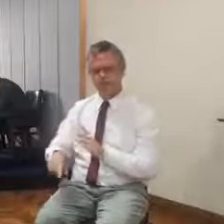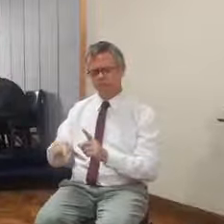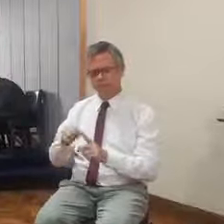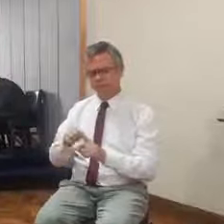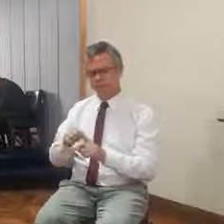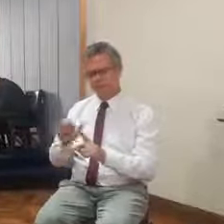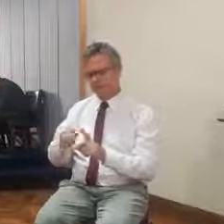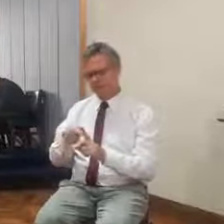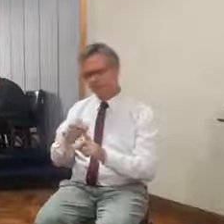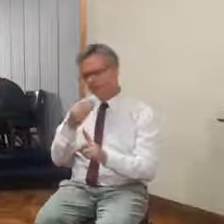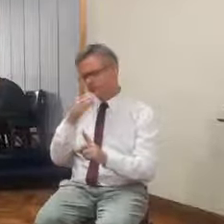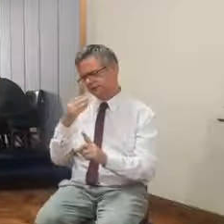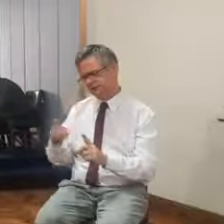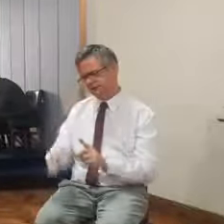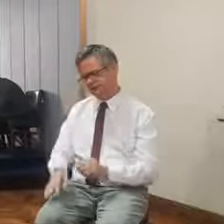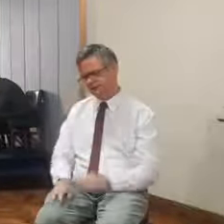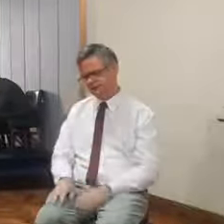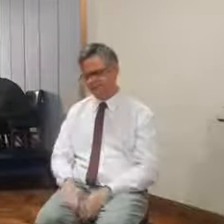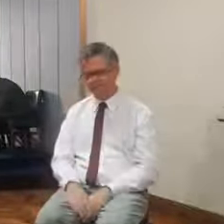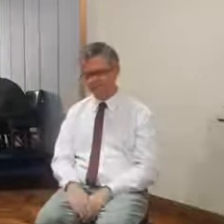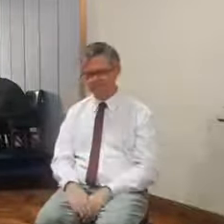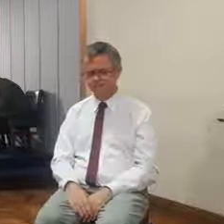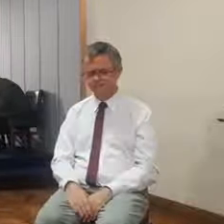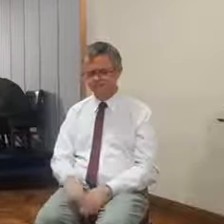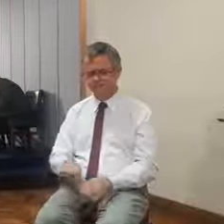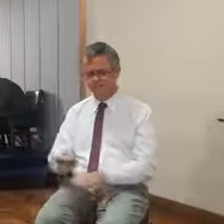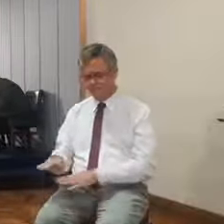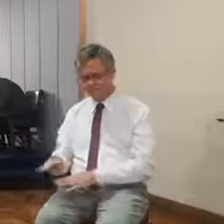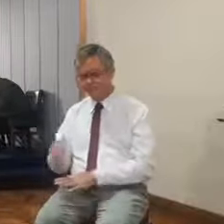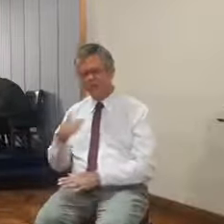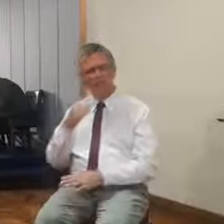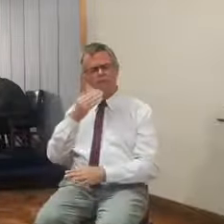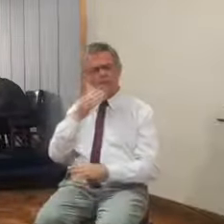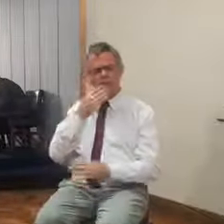for these things, and we thank thee for congregation